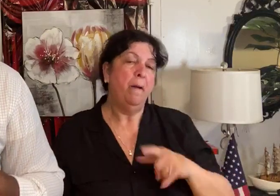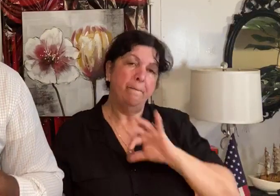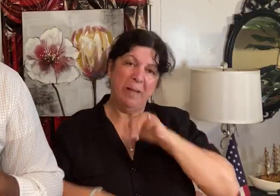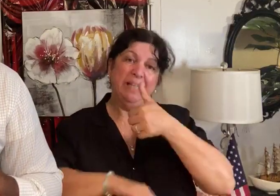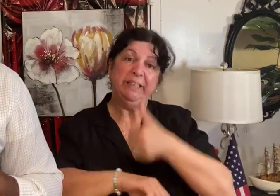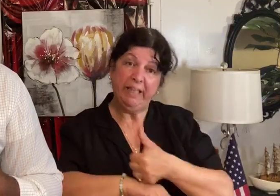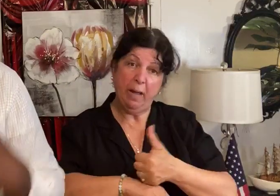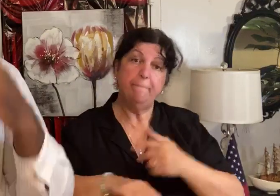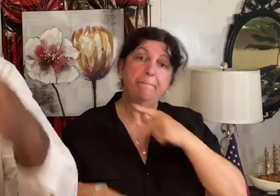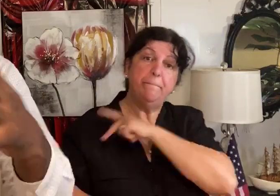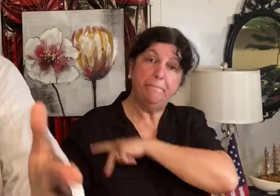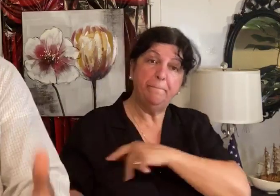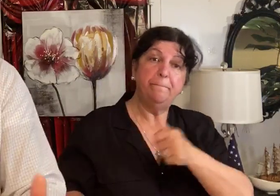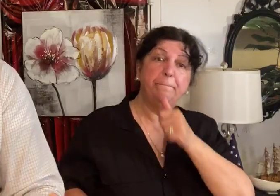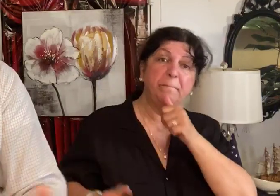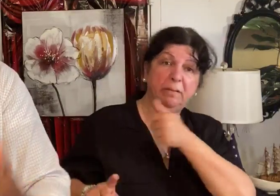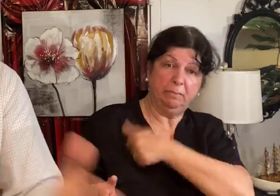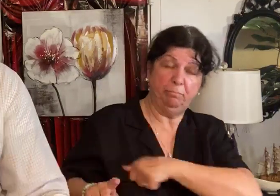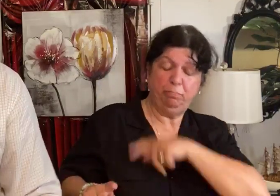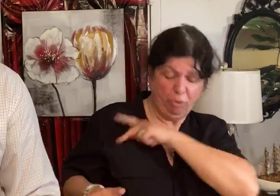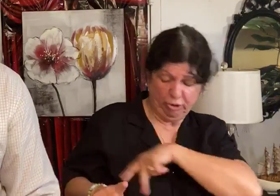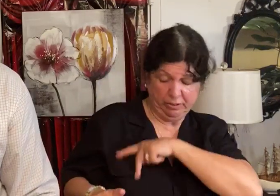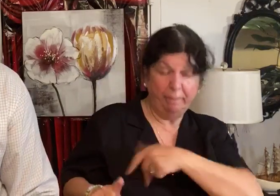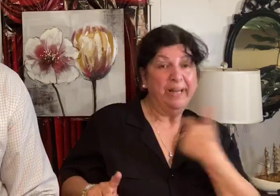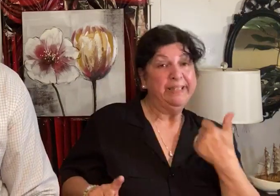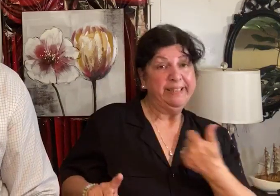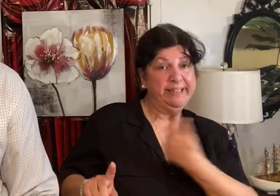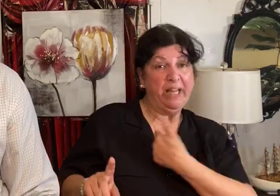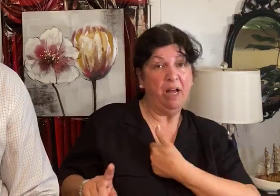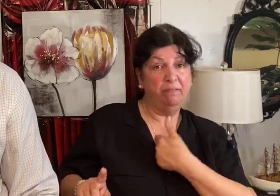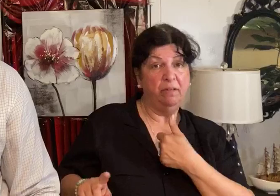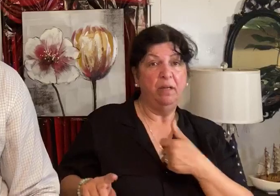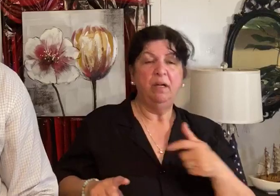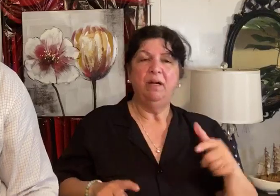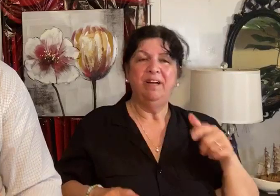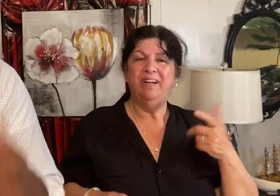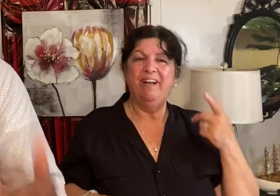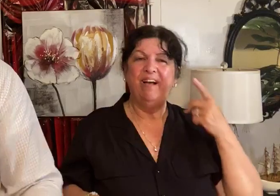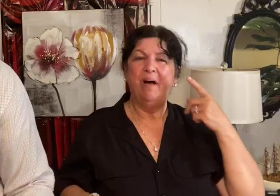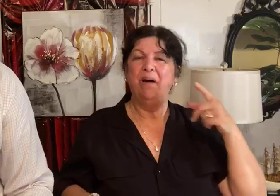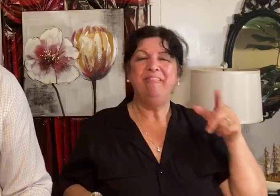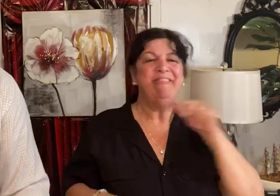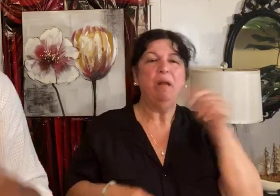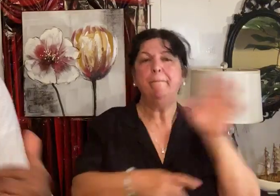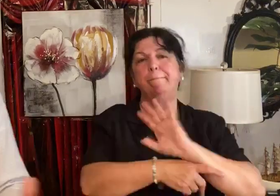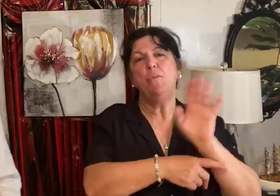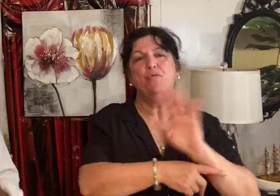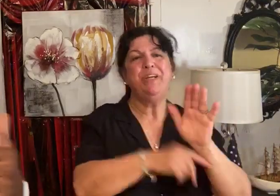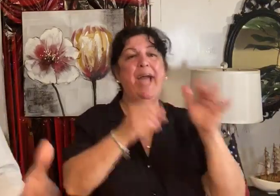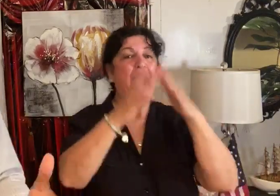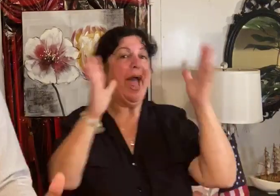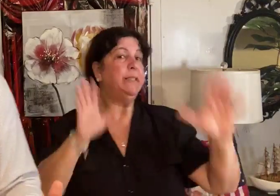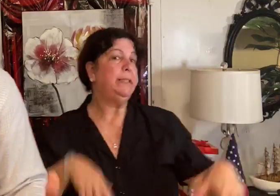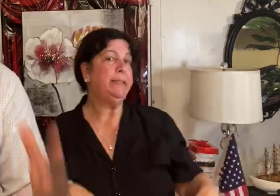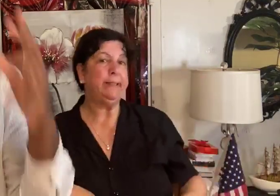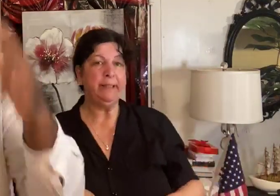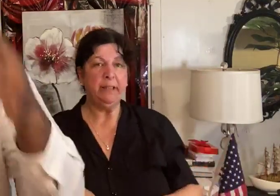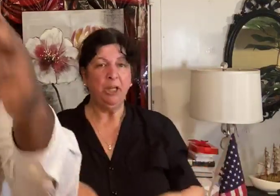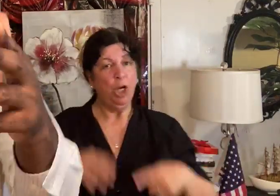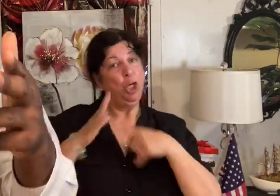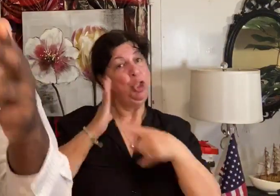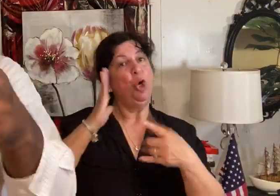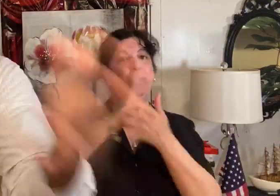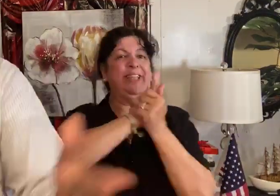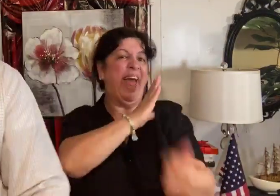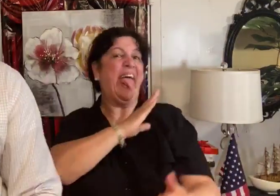stand personally myself. God's church is not a platform for entertainment. It's not a platform for everyone to show their talent